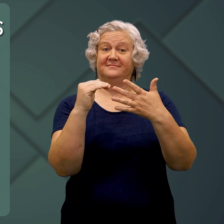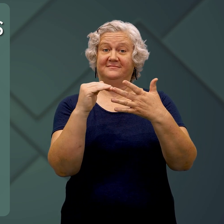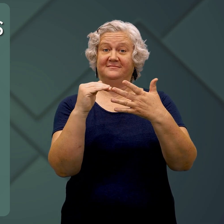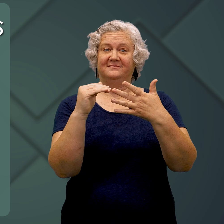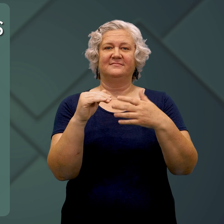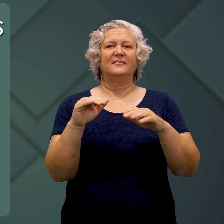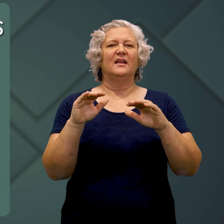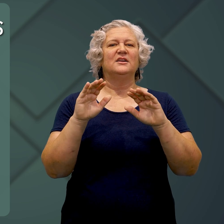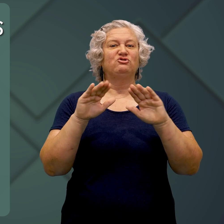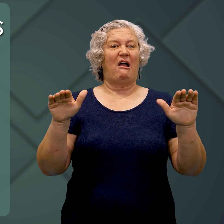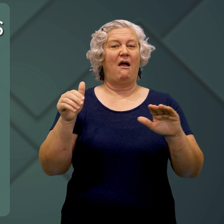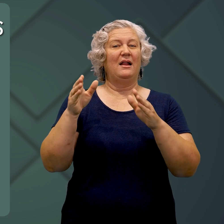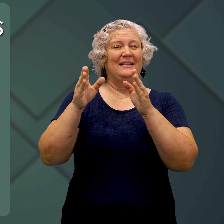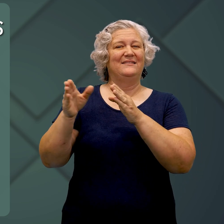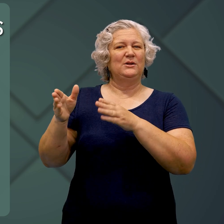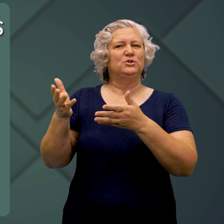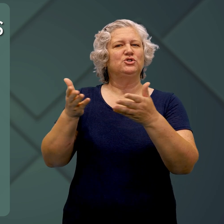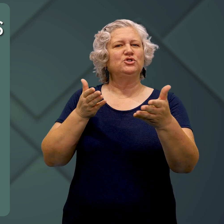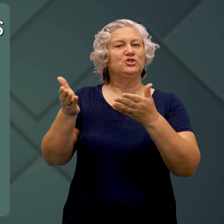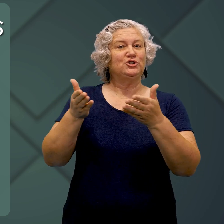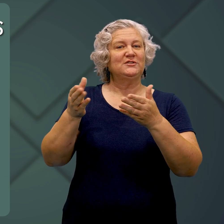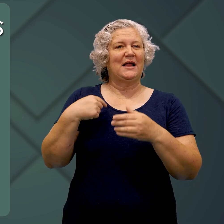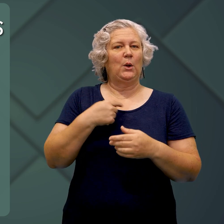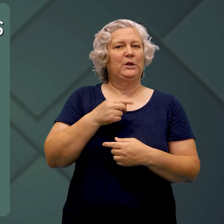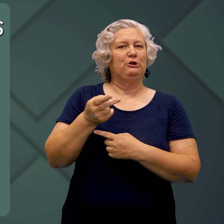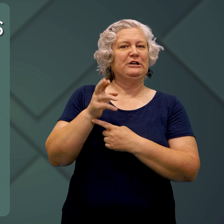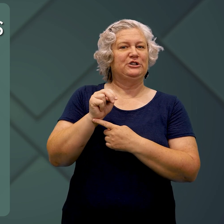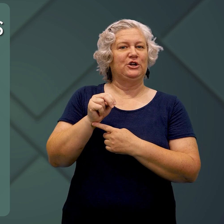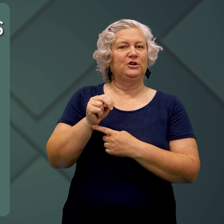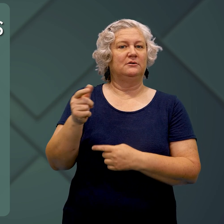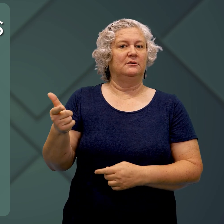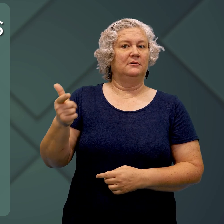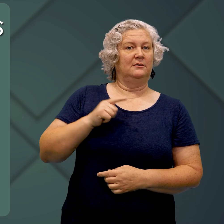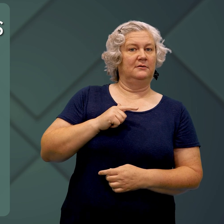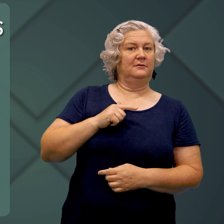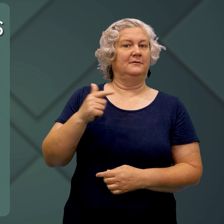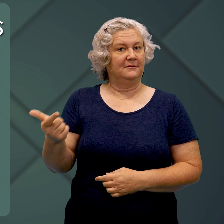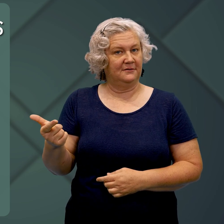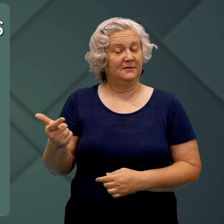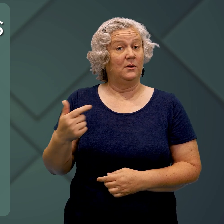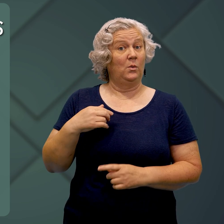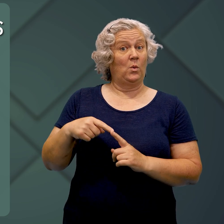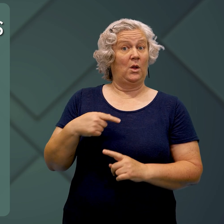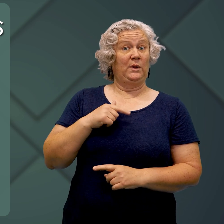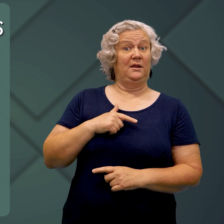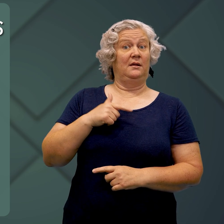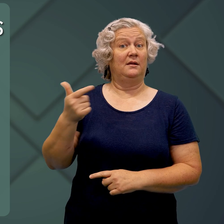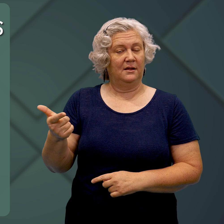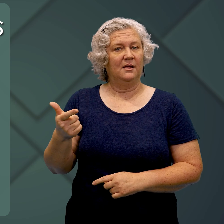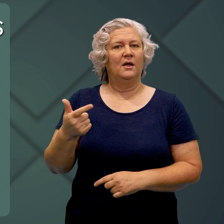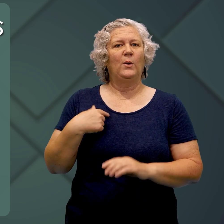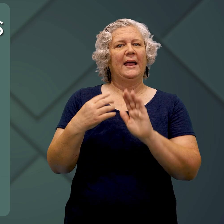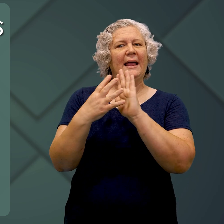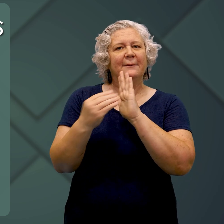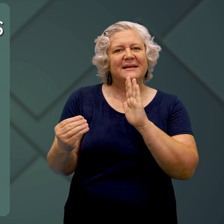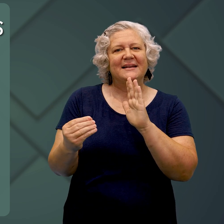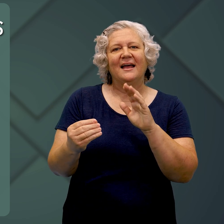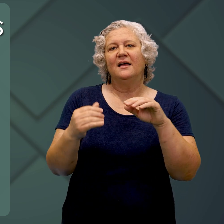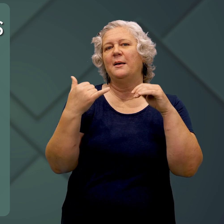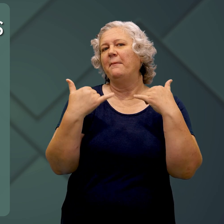Third, the child or individual serves and we return. We can do that by imitating,